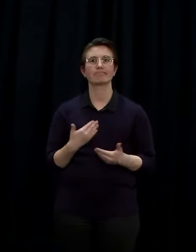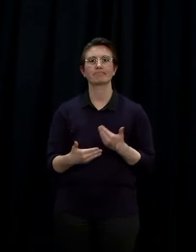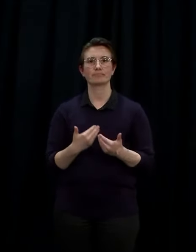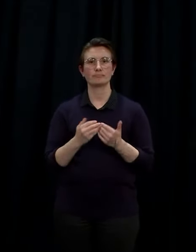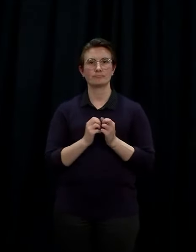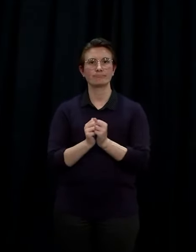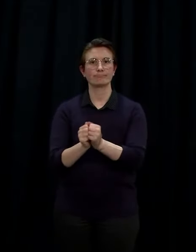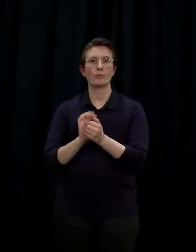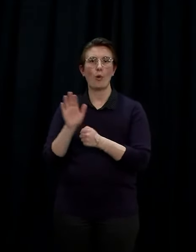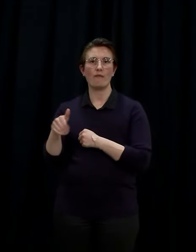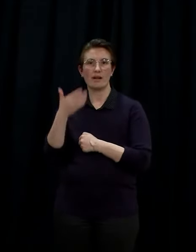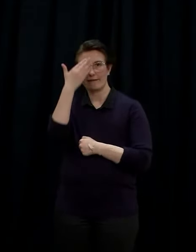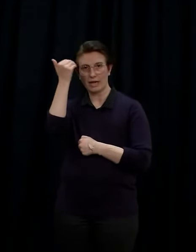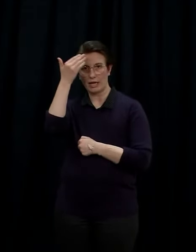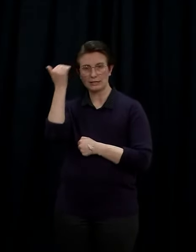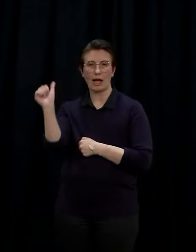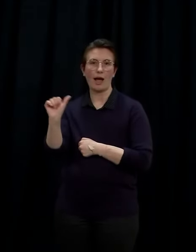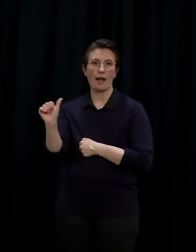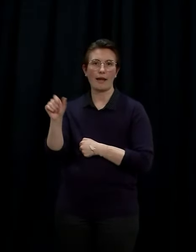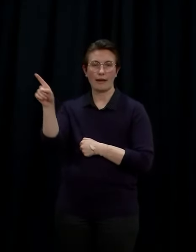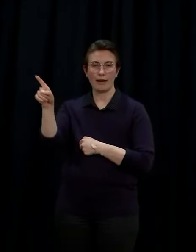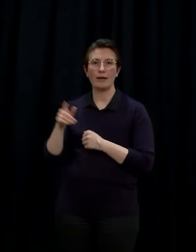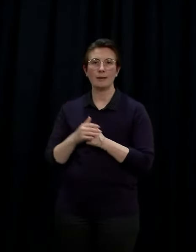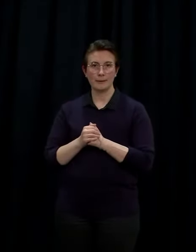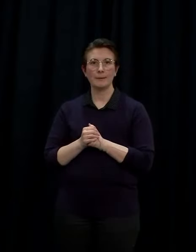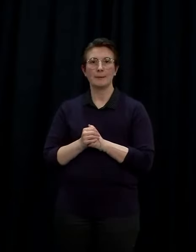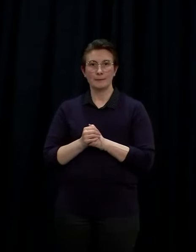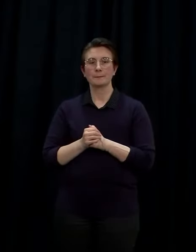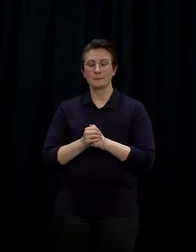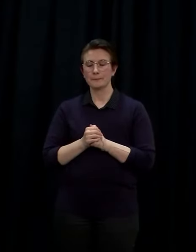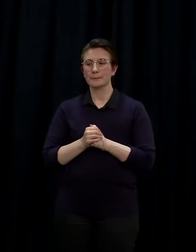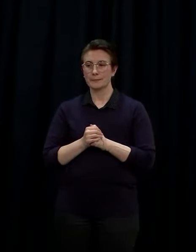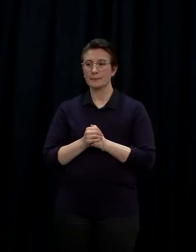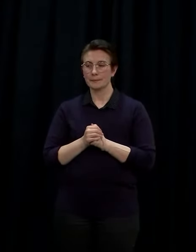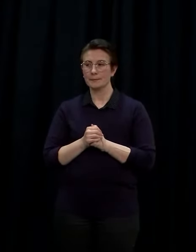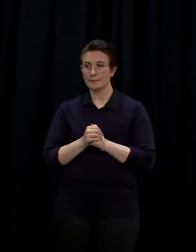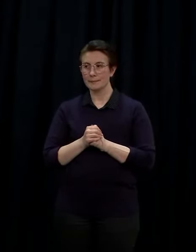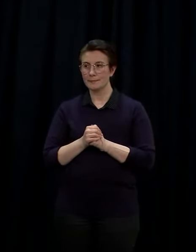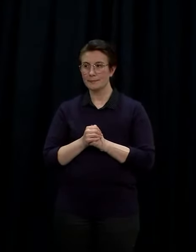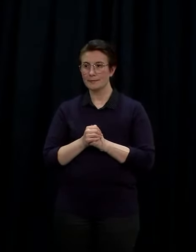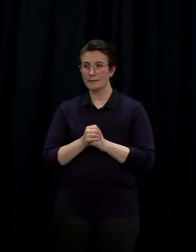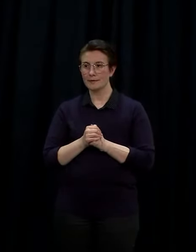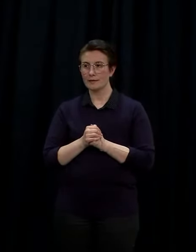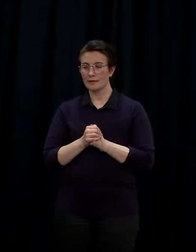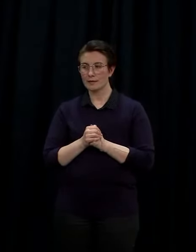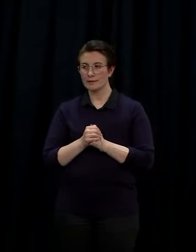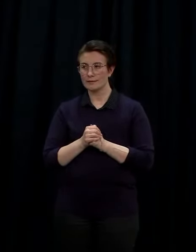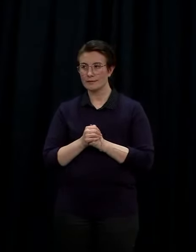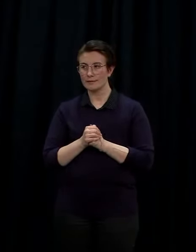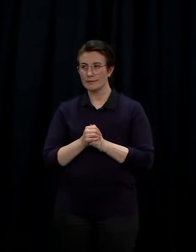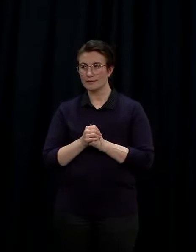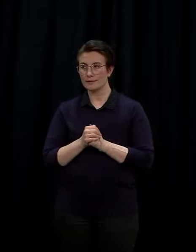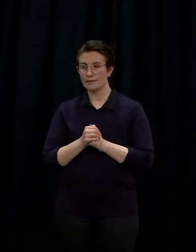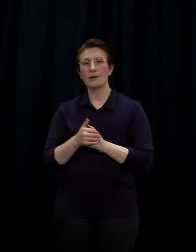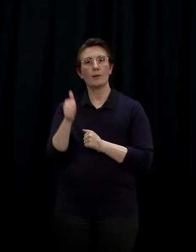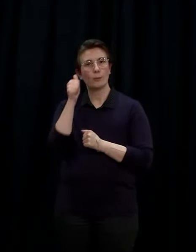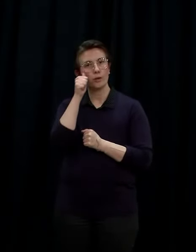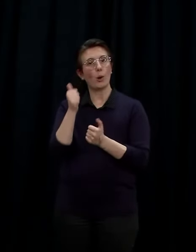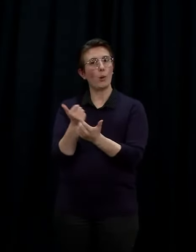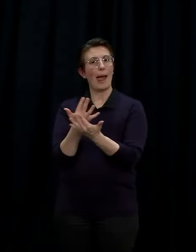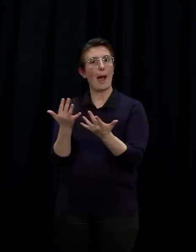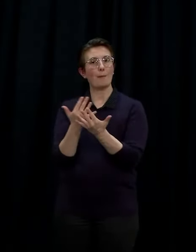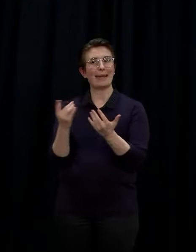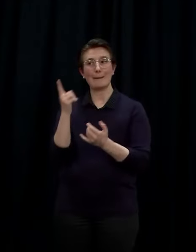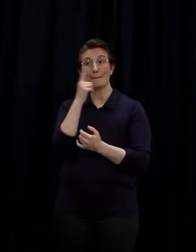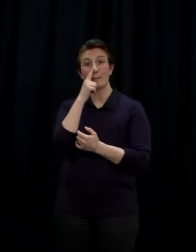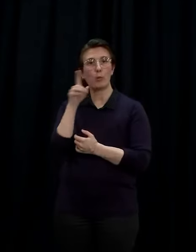to bring out. And as I said right at the beginning, you'll remember that we know how many people who are from Afghanistan